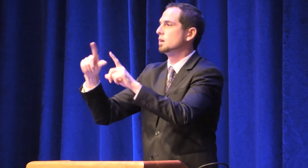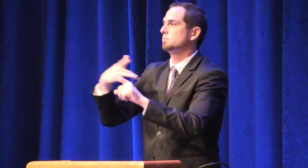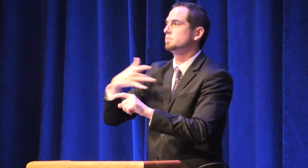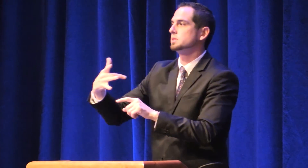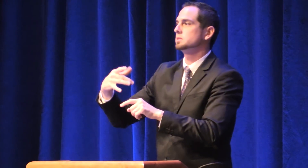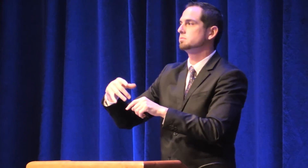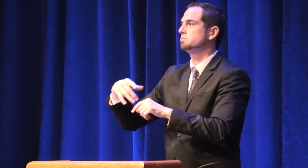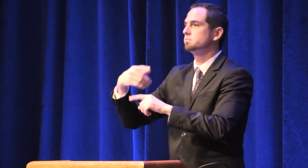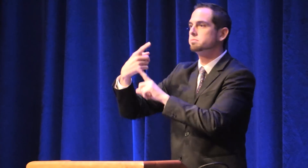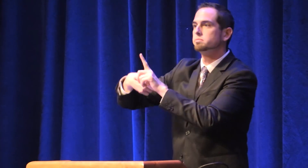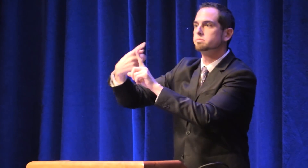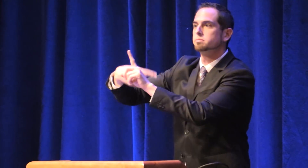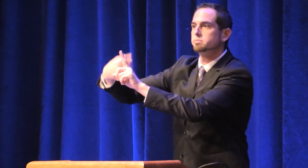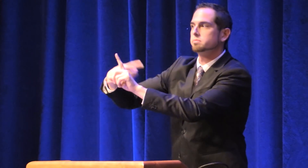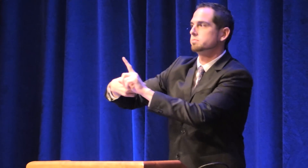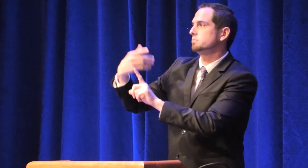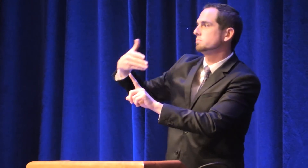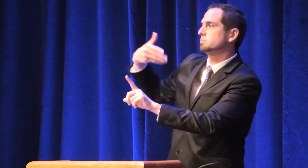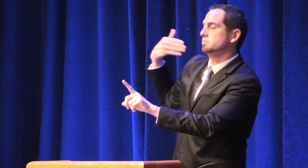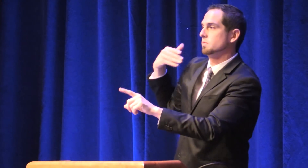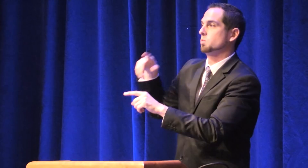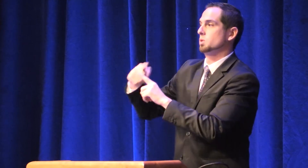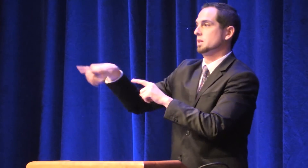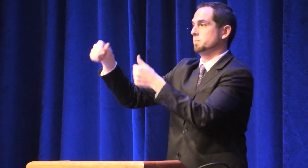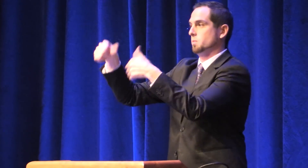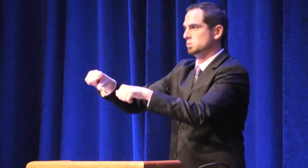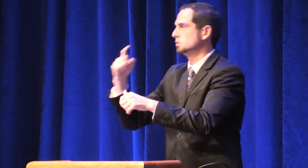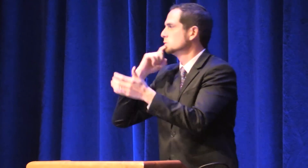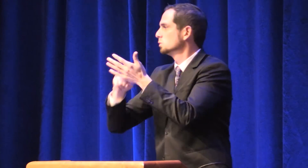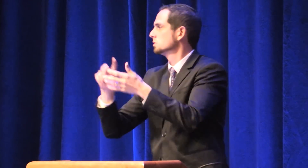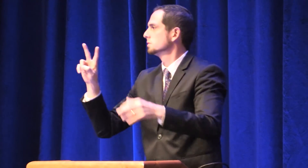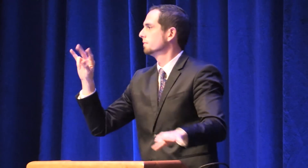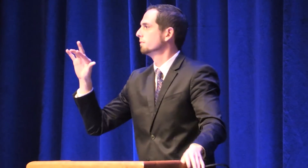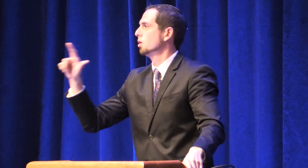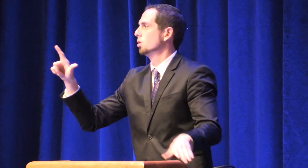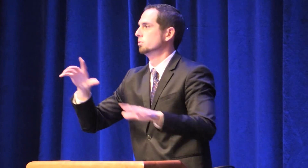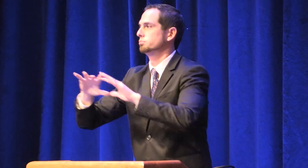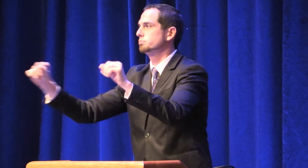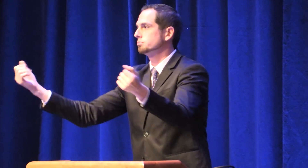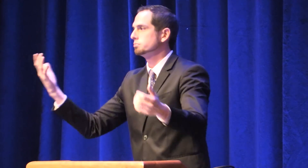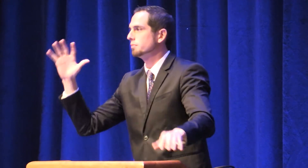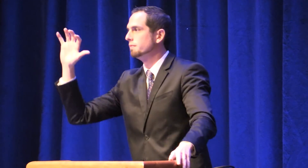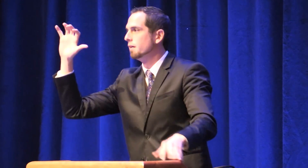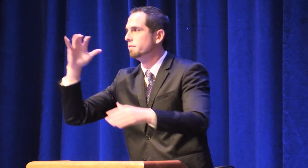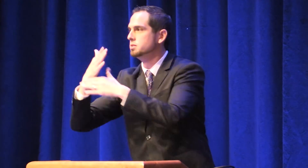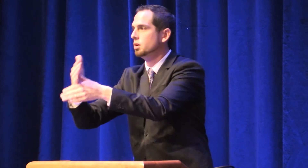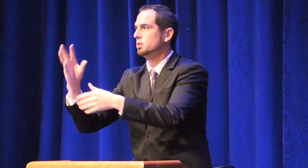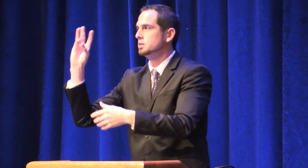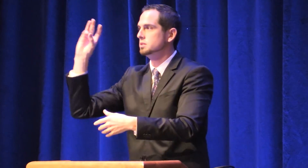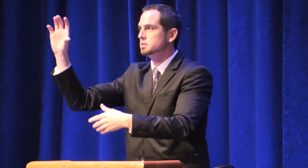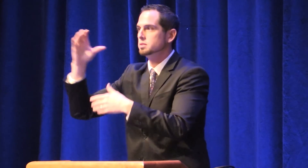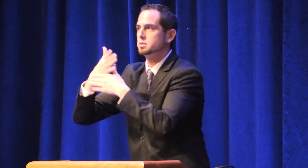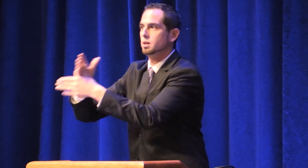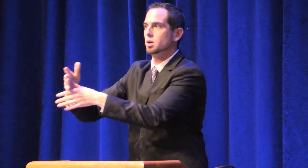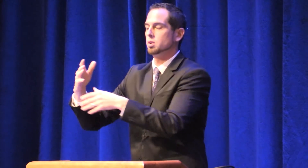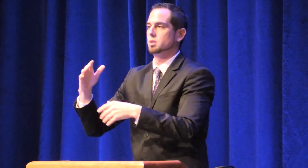different platforms, and use those vlogs to the best of your advantage. And we can make sure